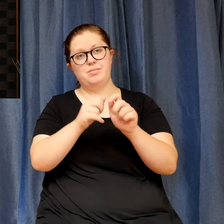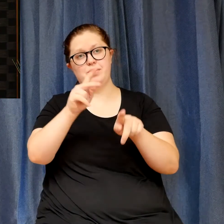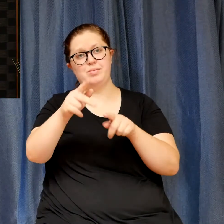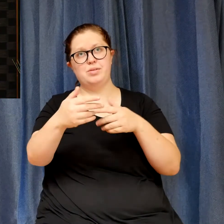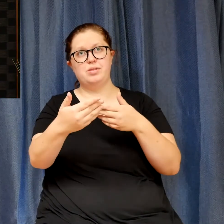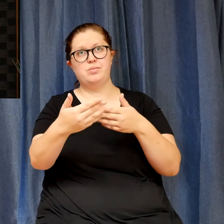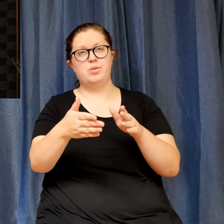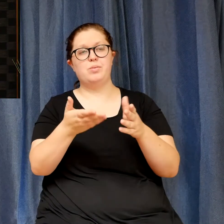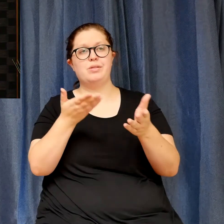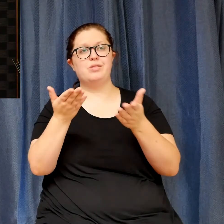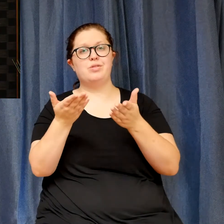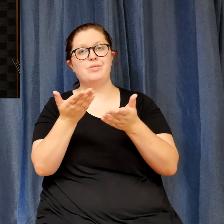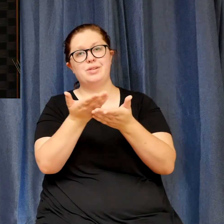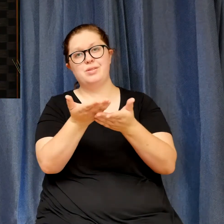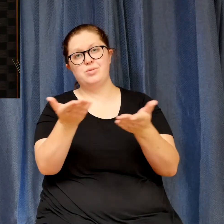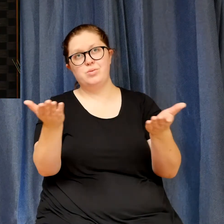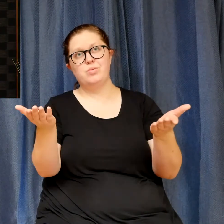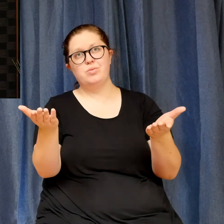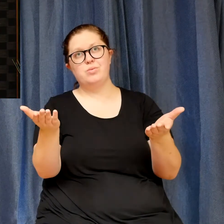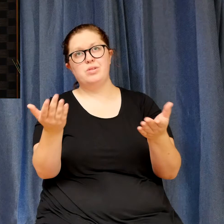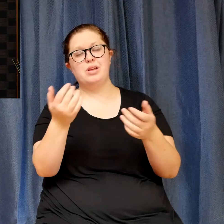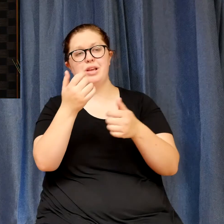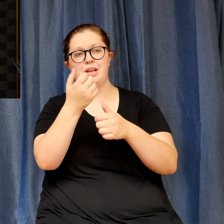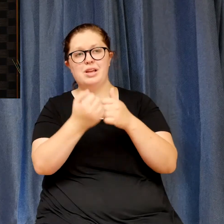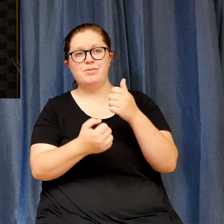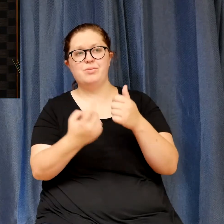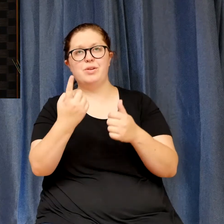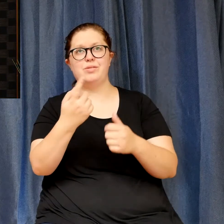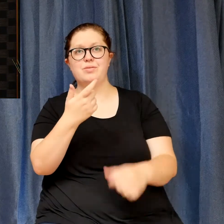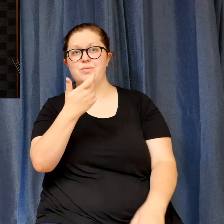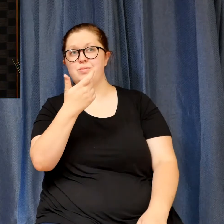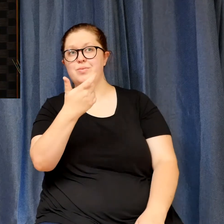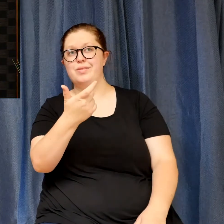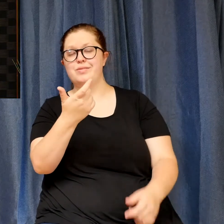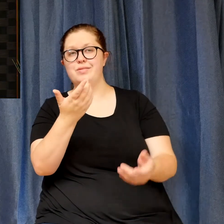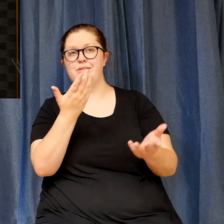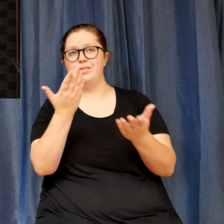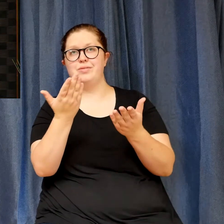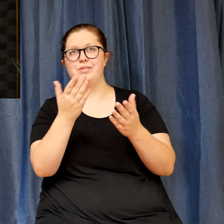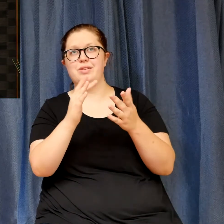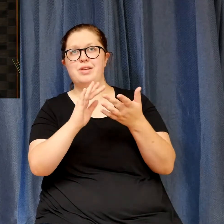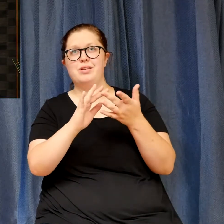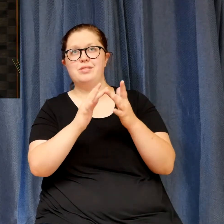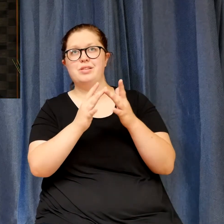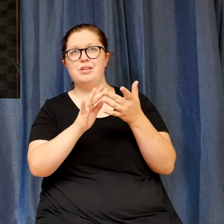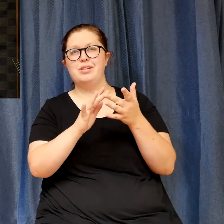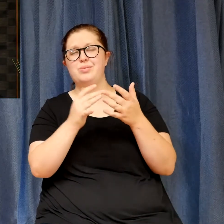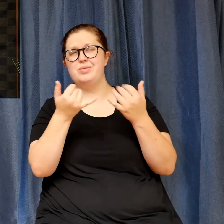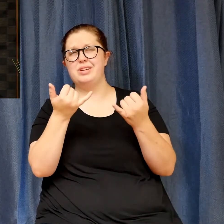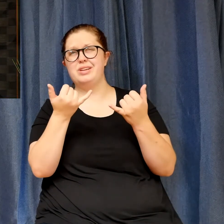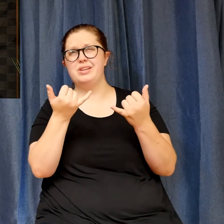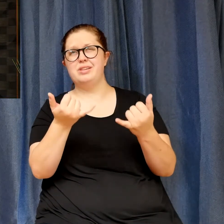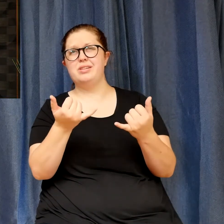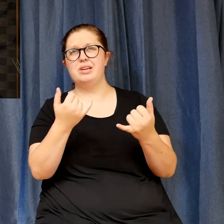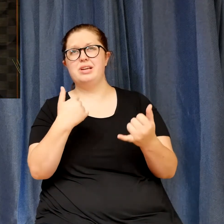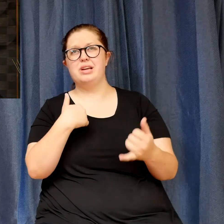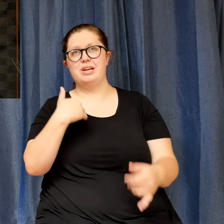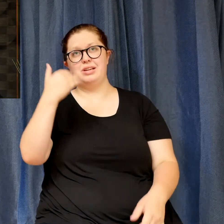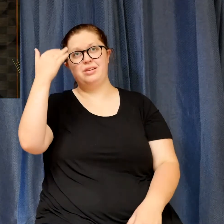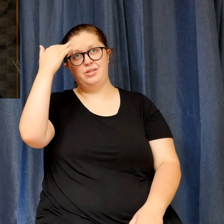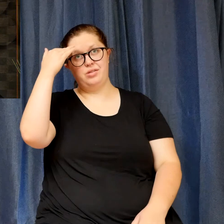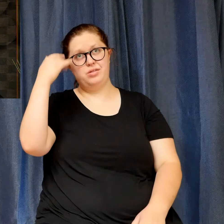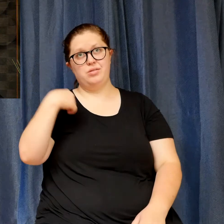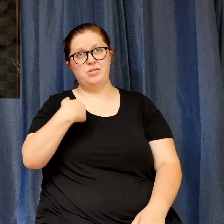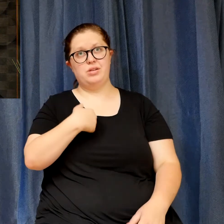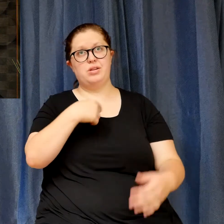everyone in this room that is serving you this day, and everyone that is watching this service online right now.